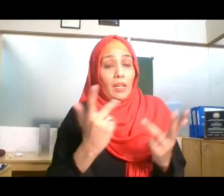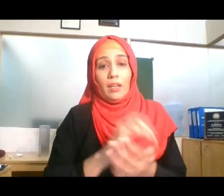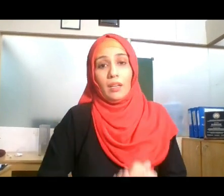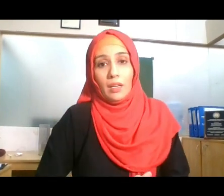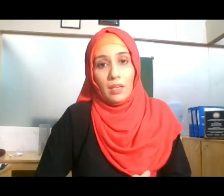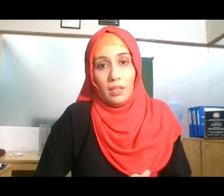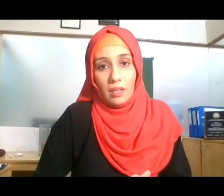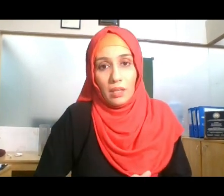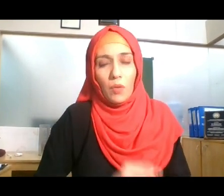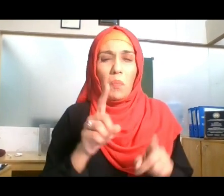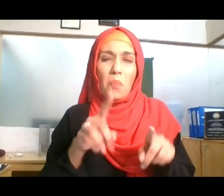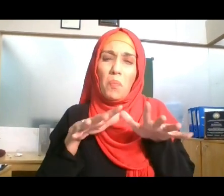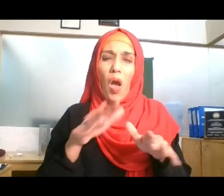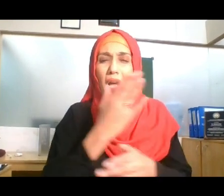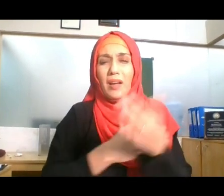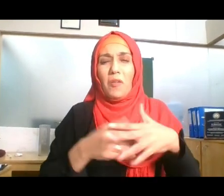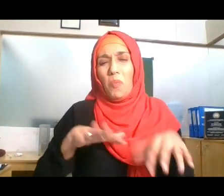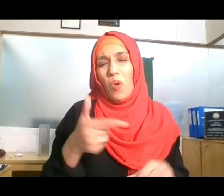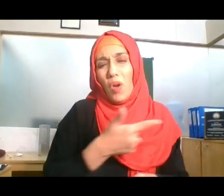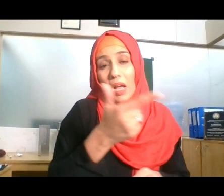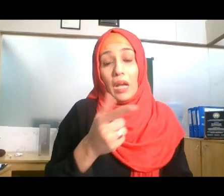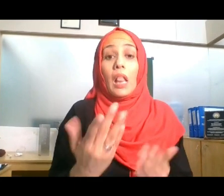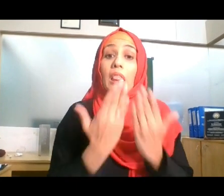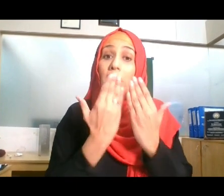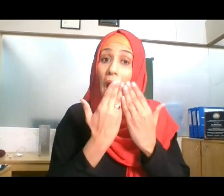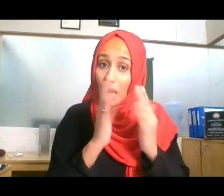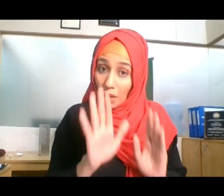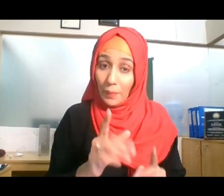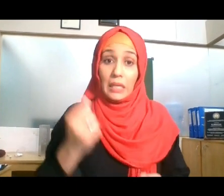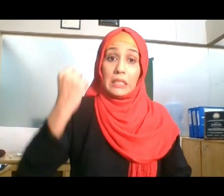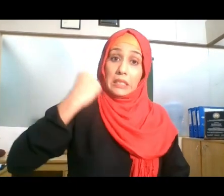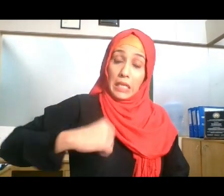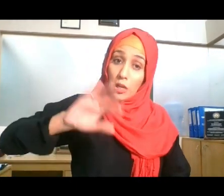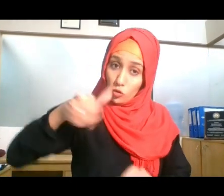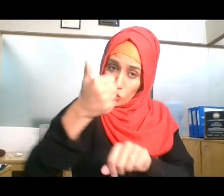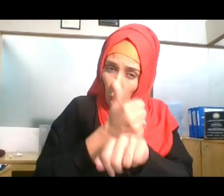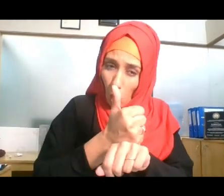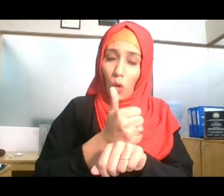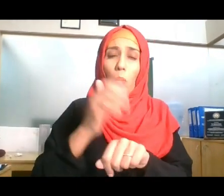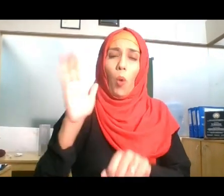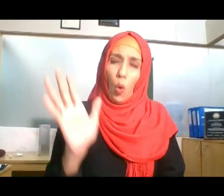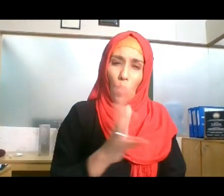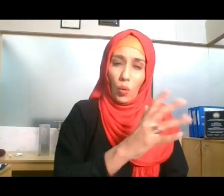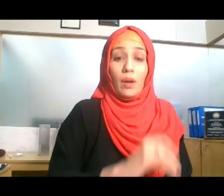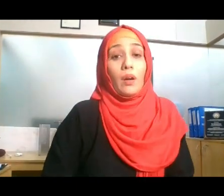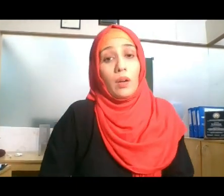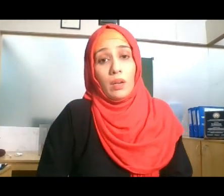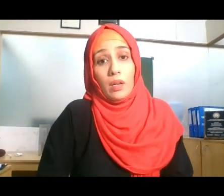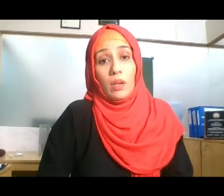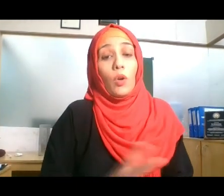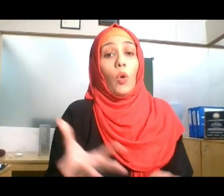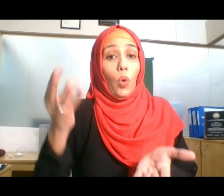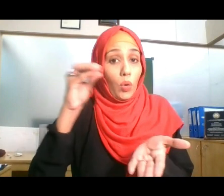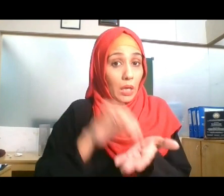billion persons with disabilities, and access to education, healthcare, jobs, etc., are met with, additional